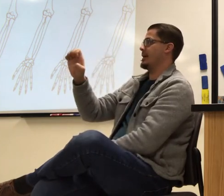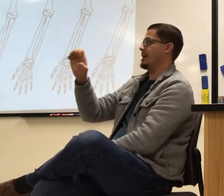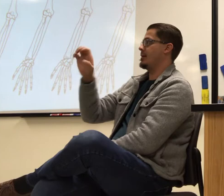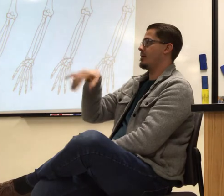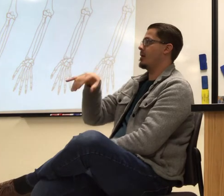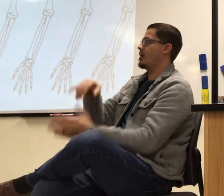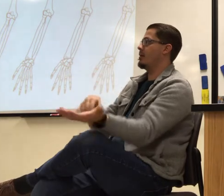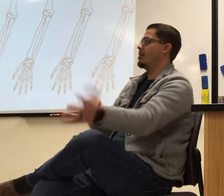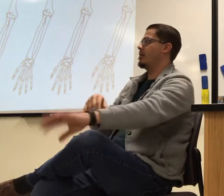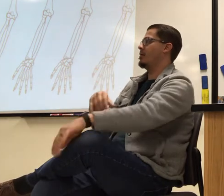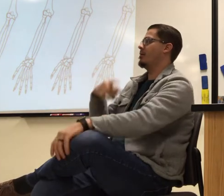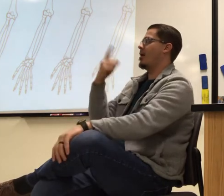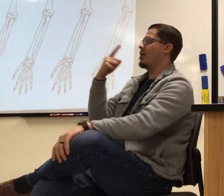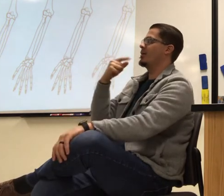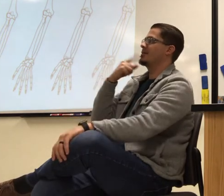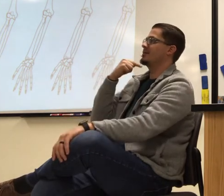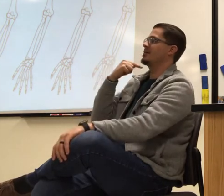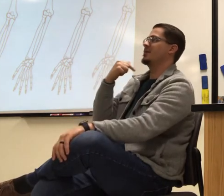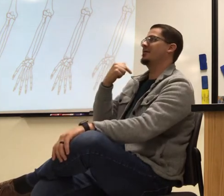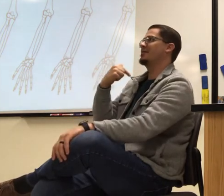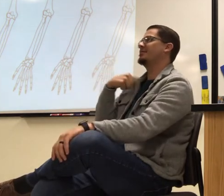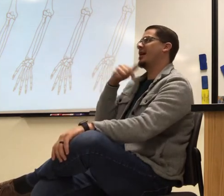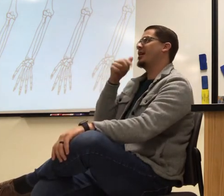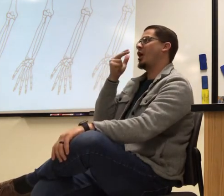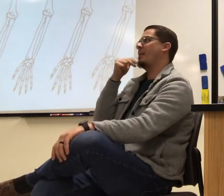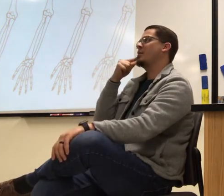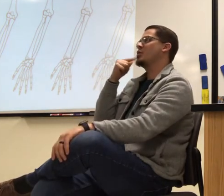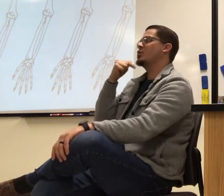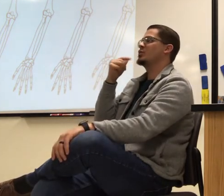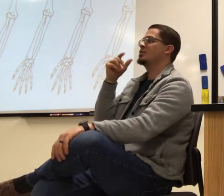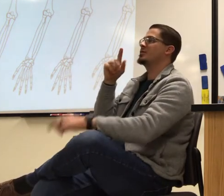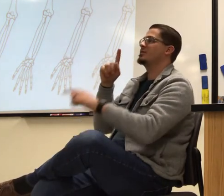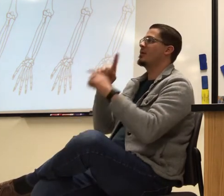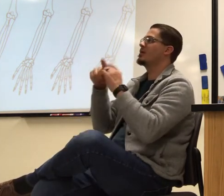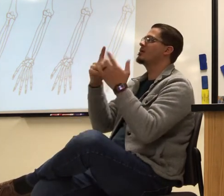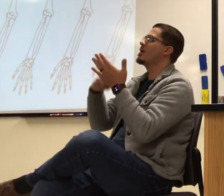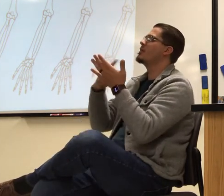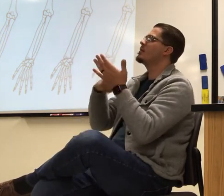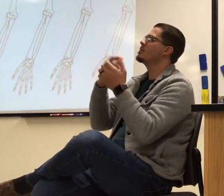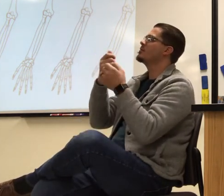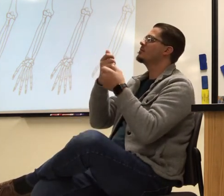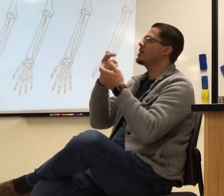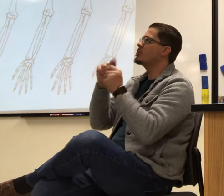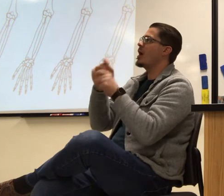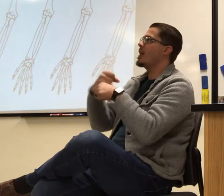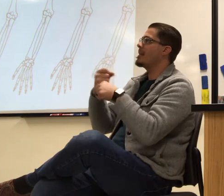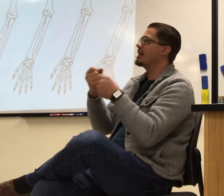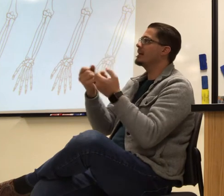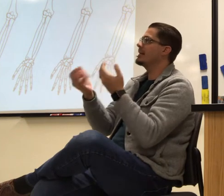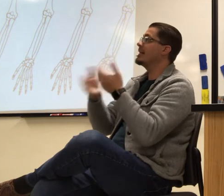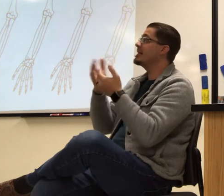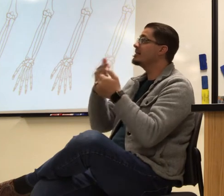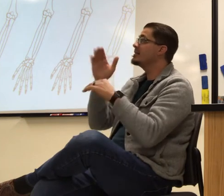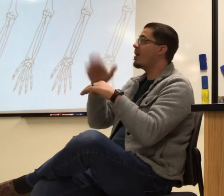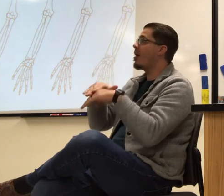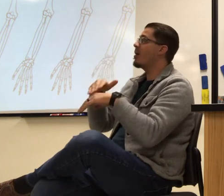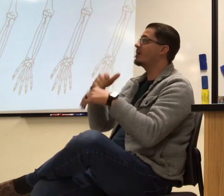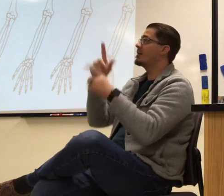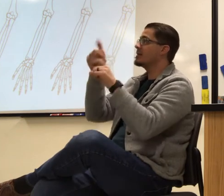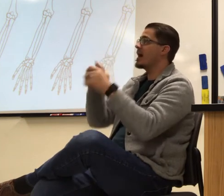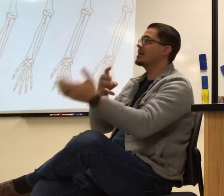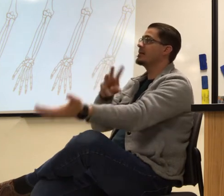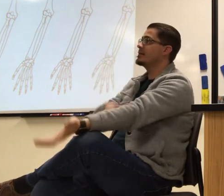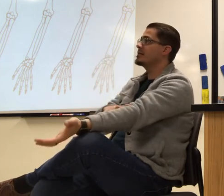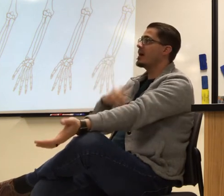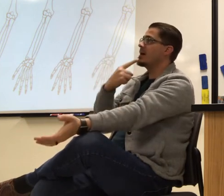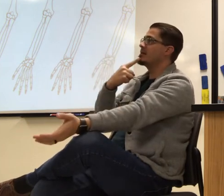I'm always amused, well, I shouldn't be amused, but sometimes I try to make it easy for you on a test and I say,